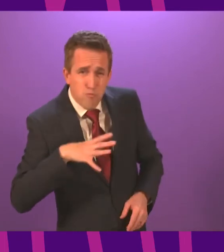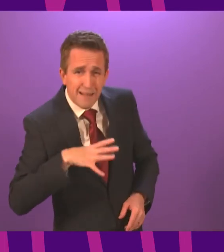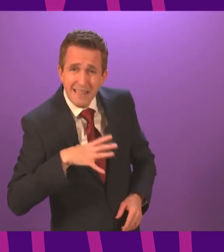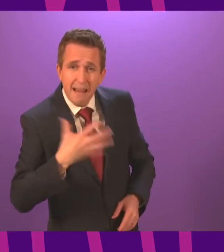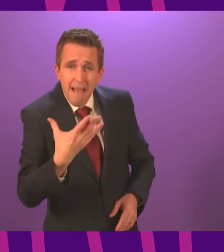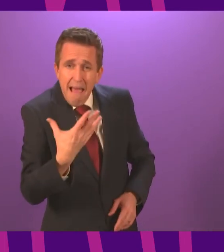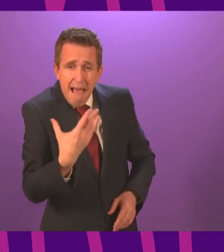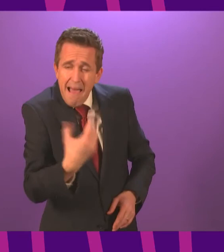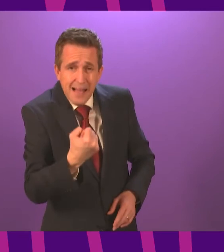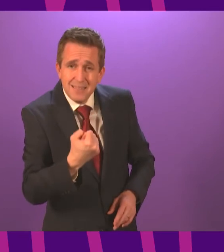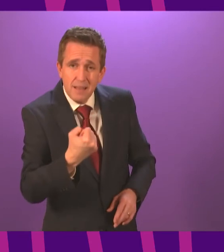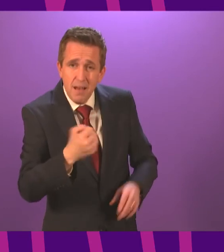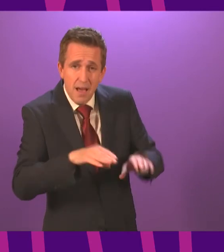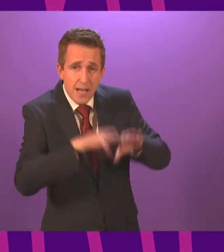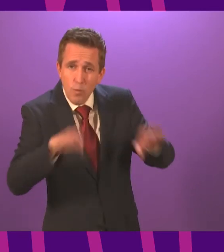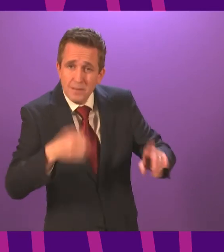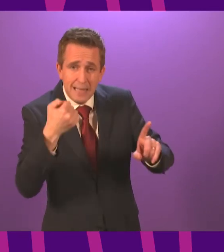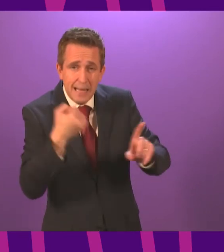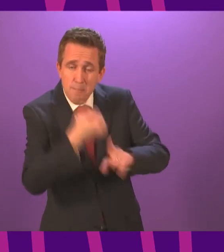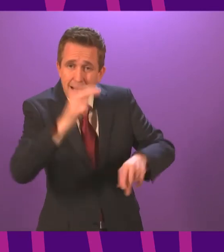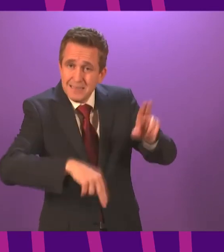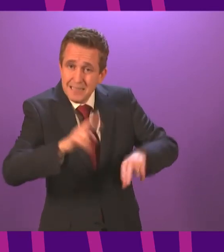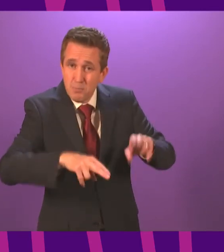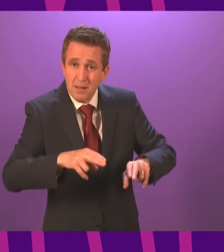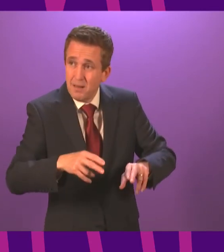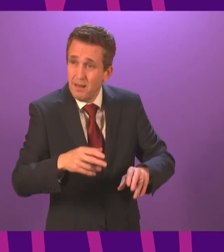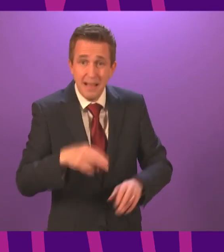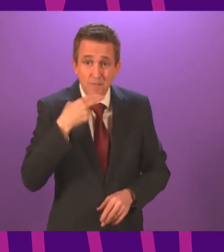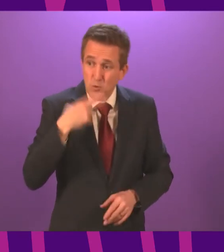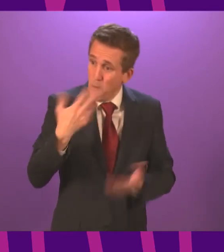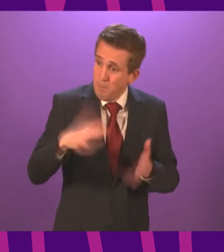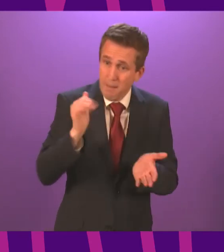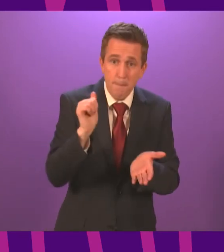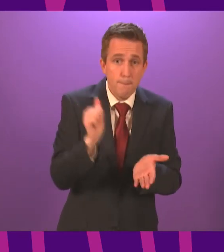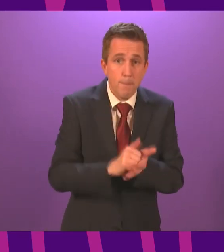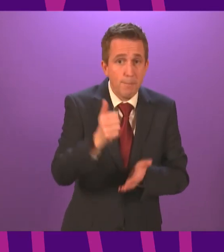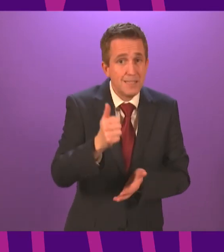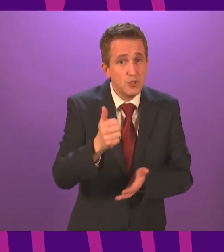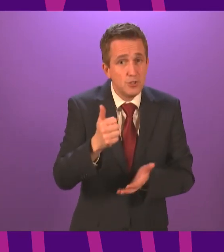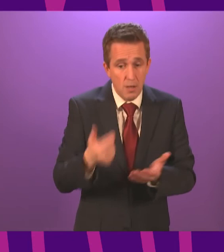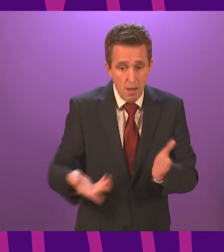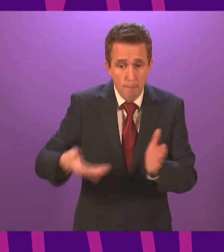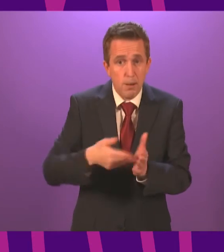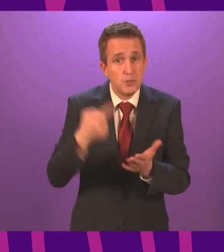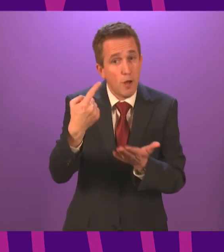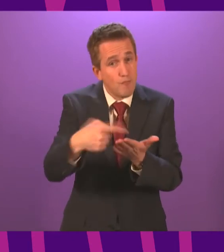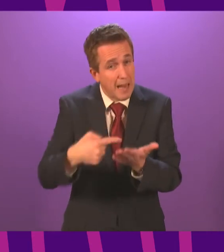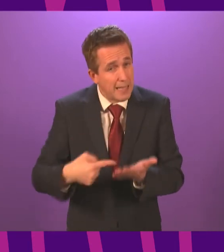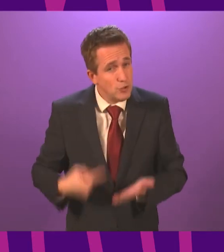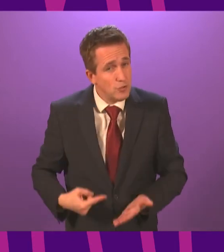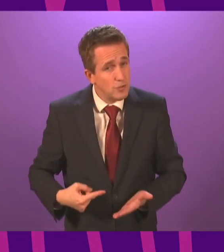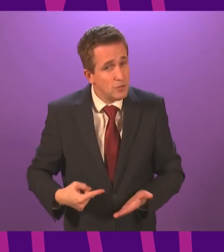out that very impact assessment. It was published this afternoon, along with the regulations. That's the type of